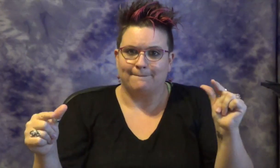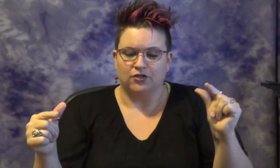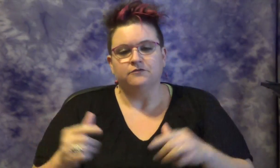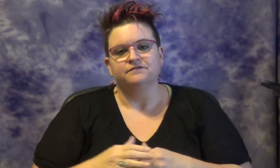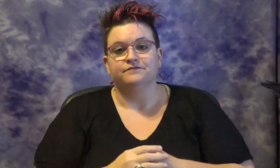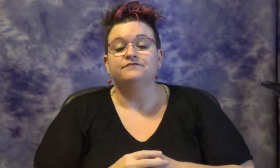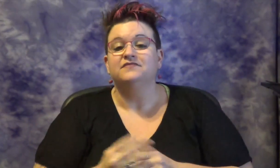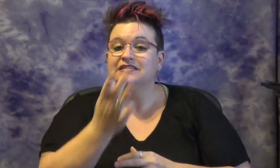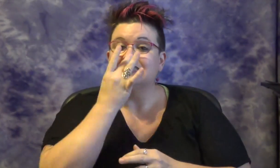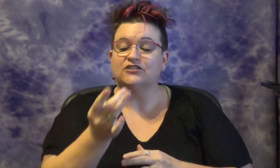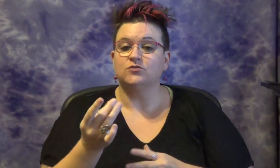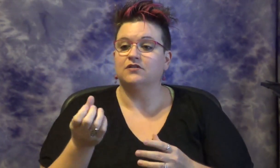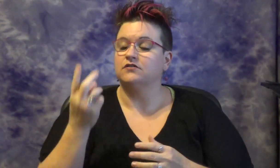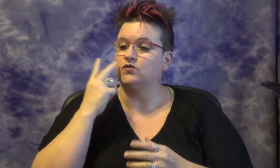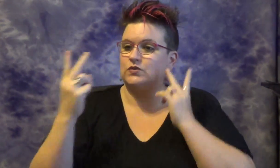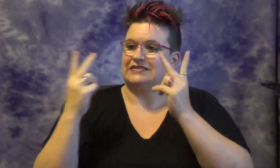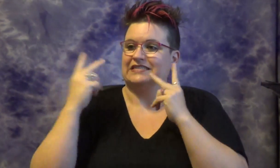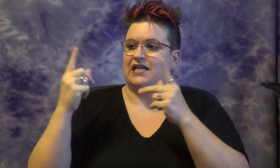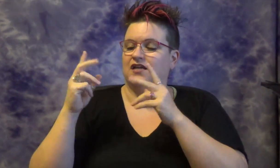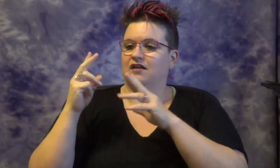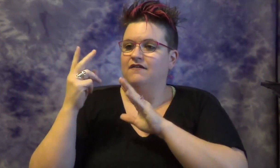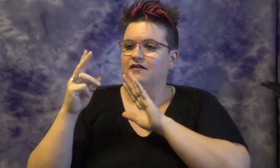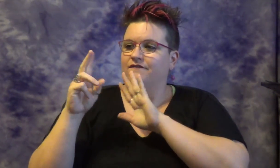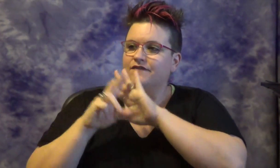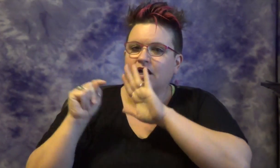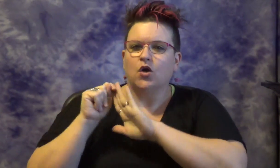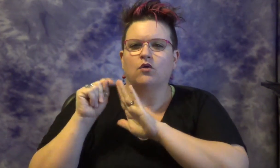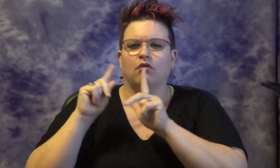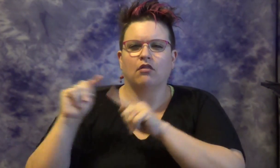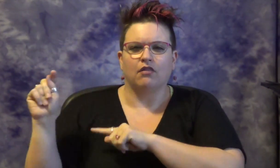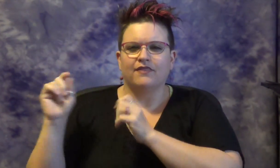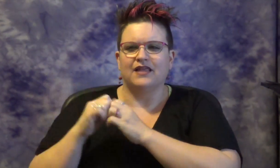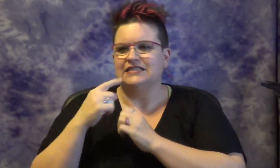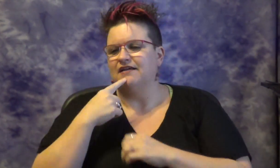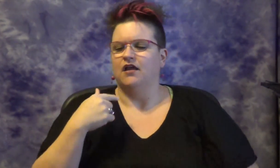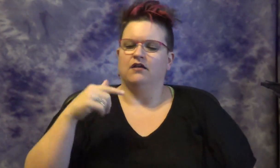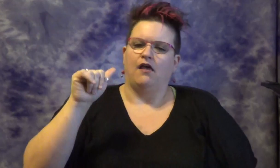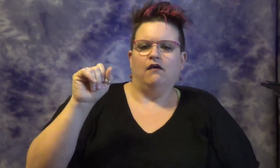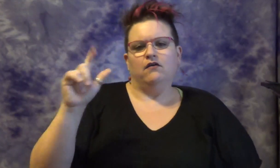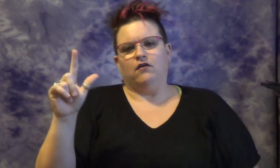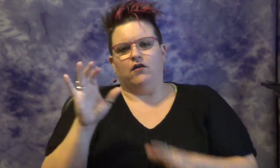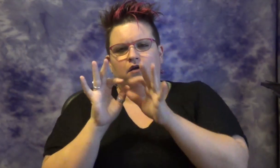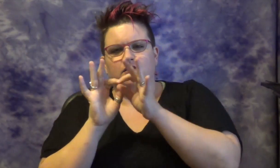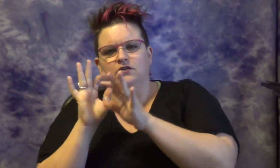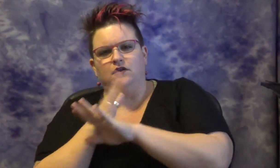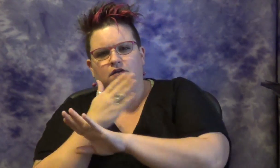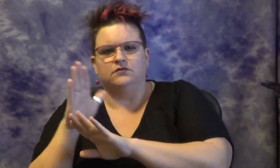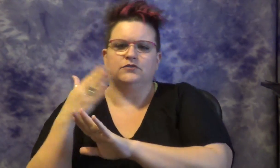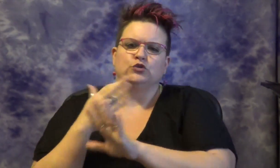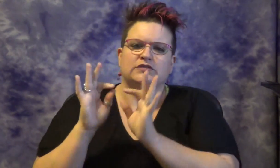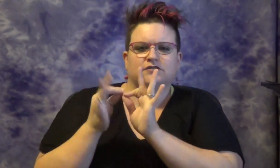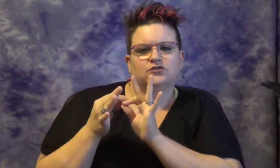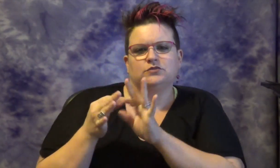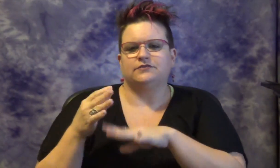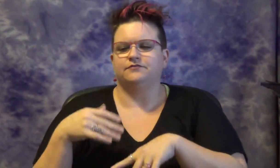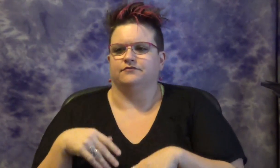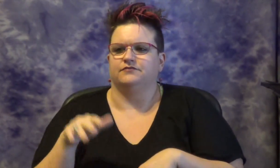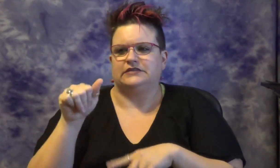its own grammatical structure. A lot of times you see videos out there in the world on YouTube and stuff, it'll say, this is an